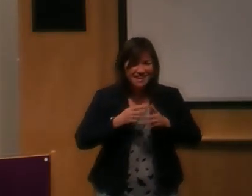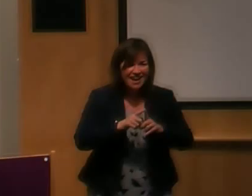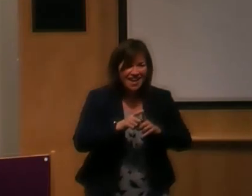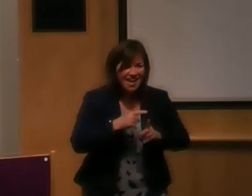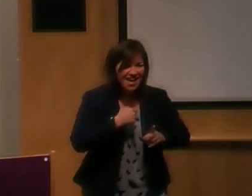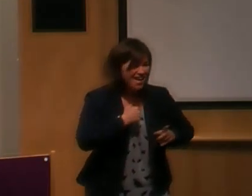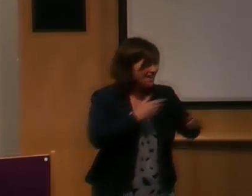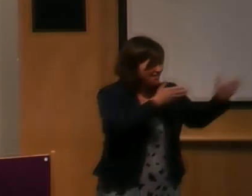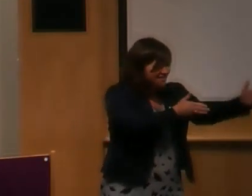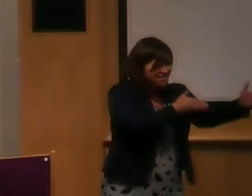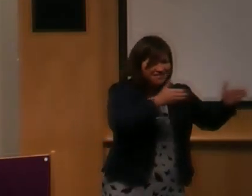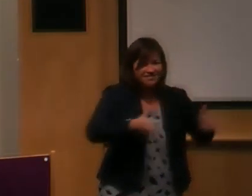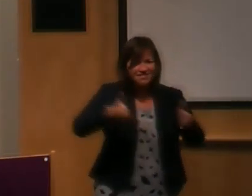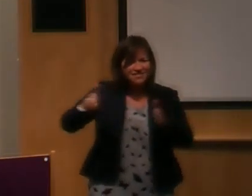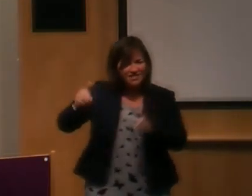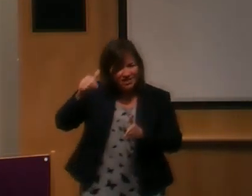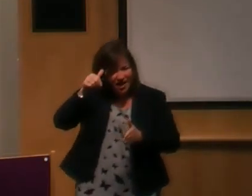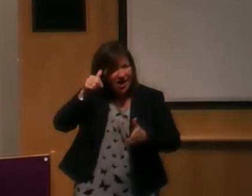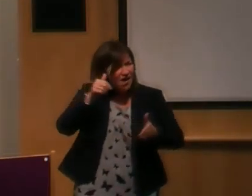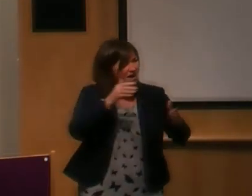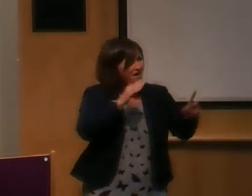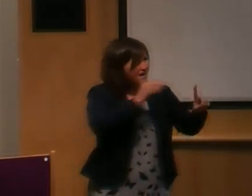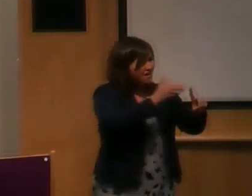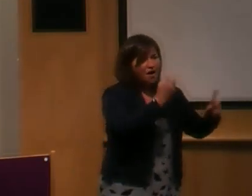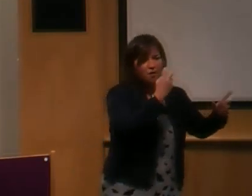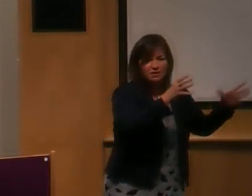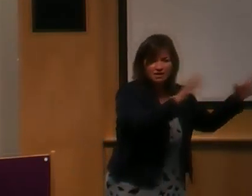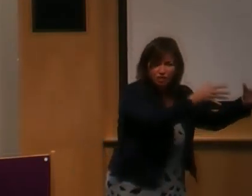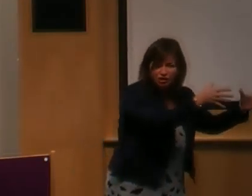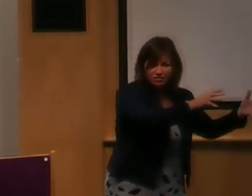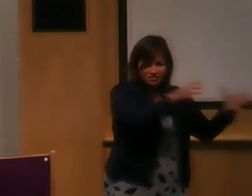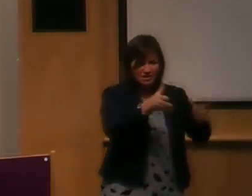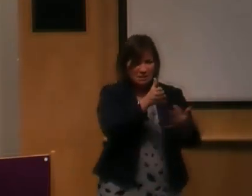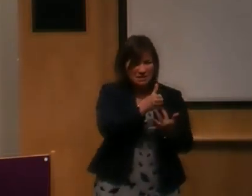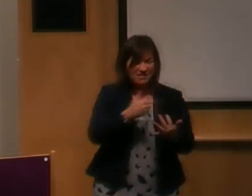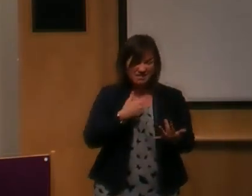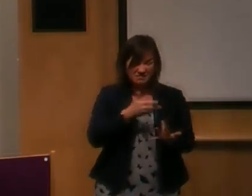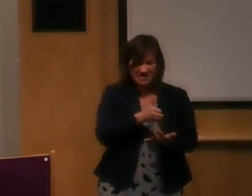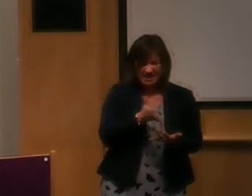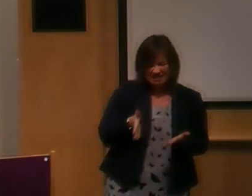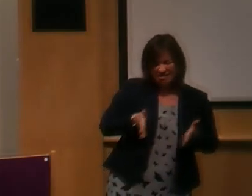so amazing. It is heartfelt to say thank you very much for a fantastic